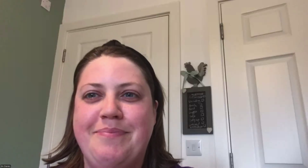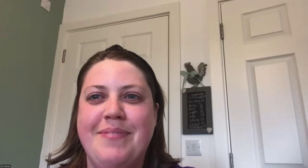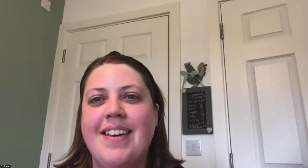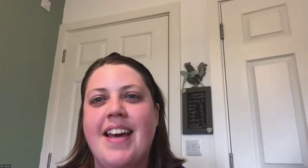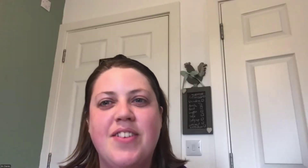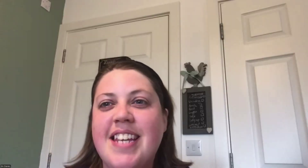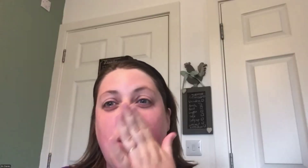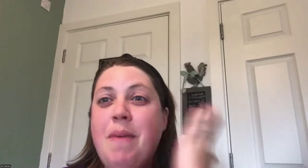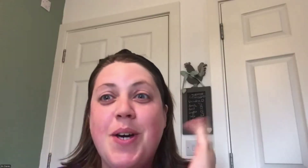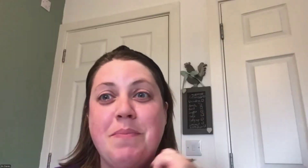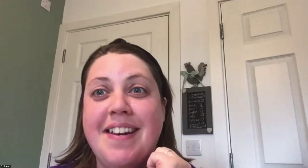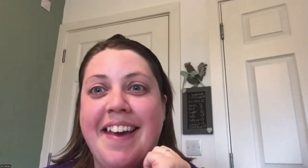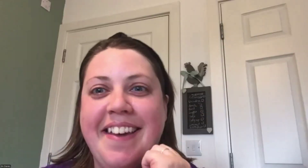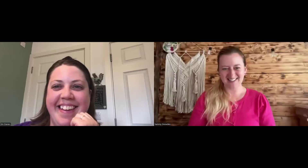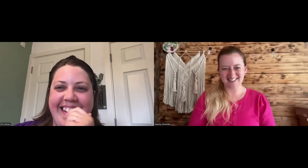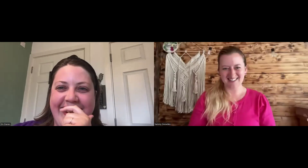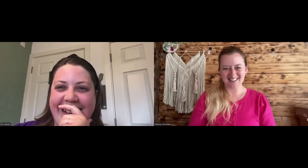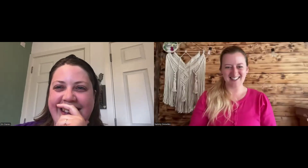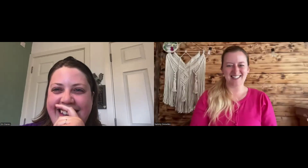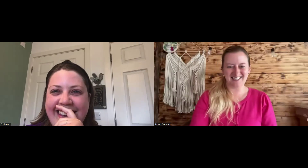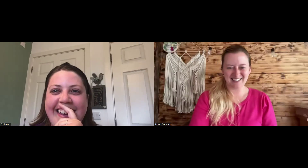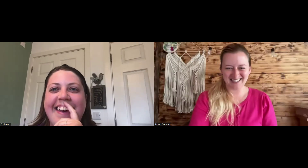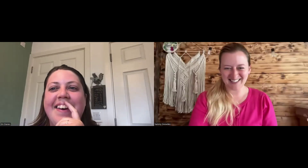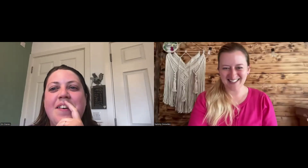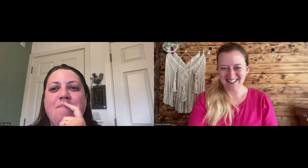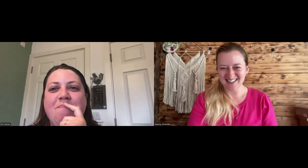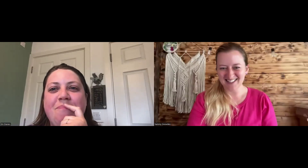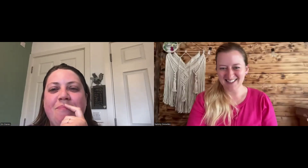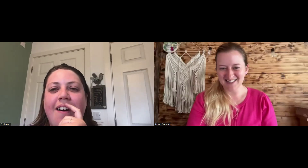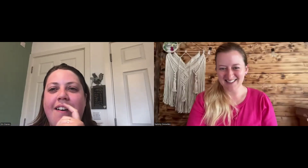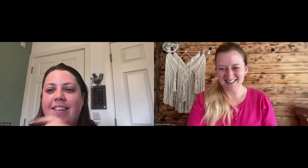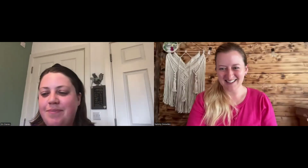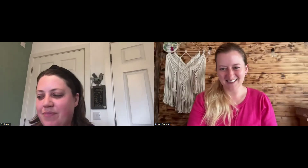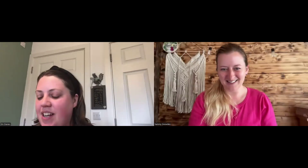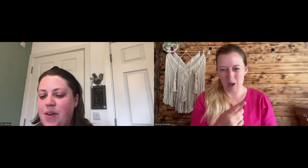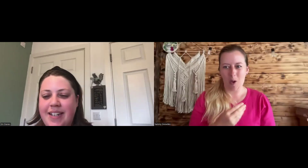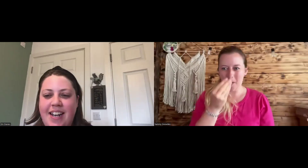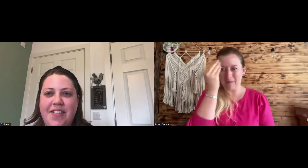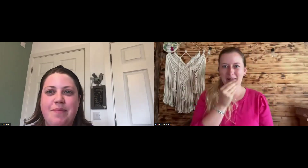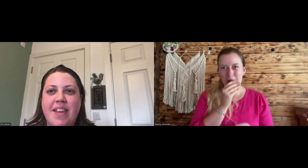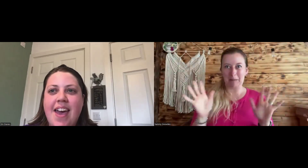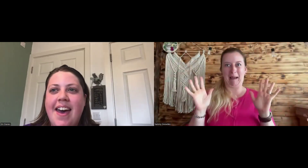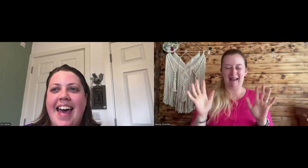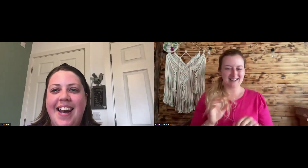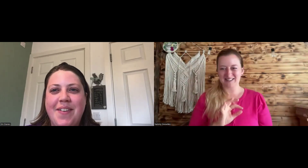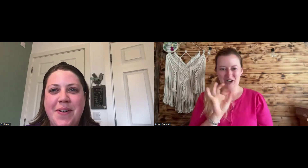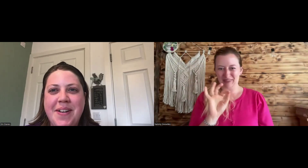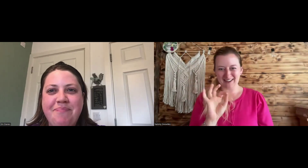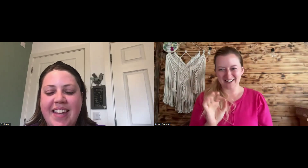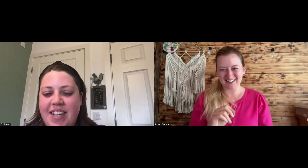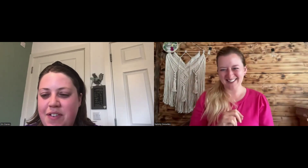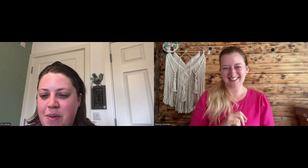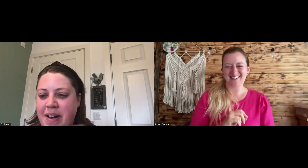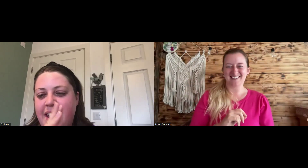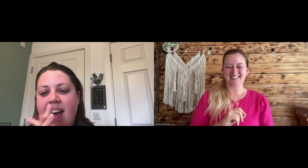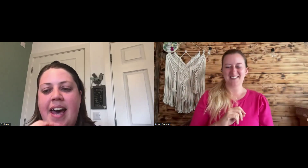Um, and you can see no makeup tonight. and you look glowing. Must be the oil. Oh, glowing, I love it. Hello everyone,